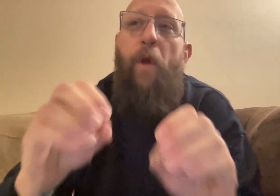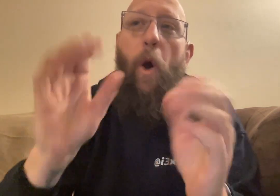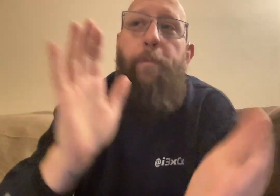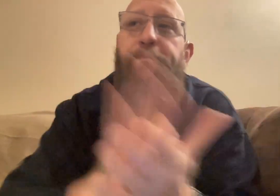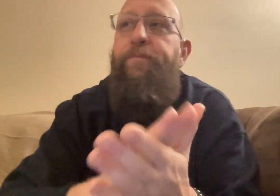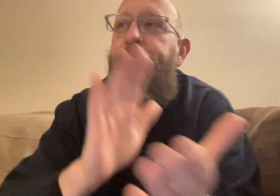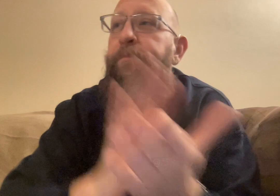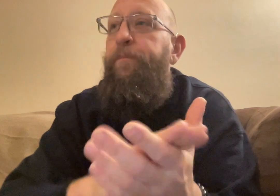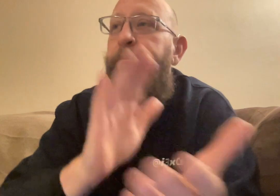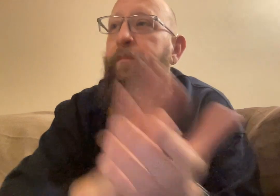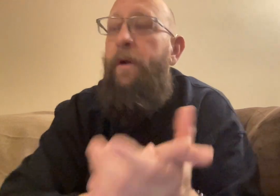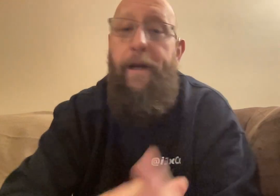So.